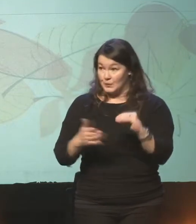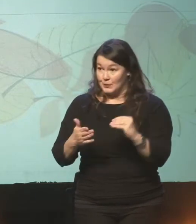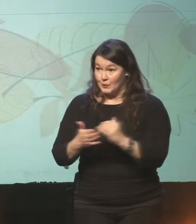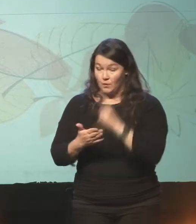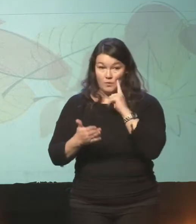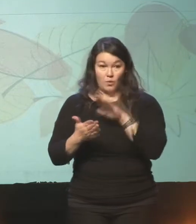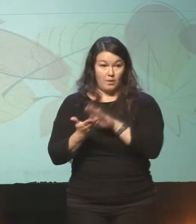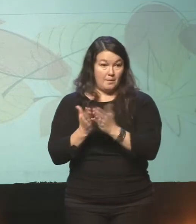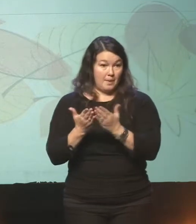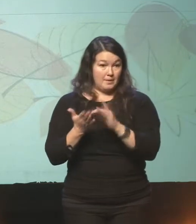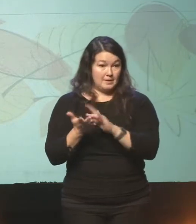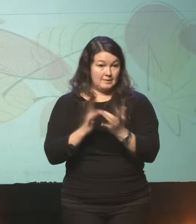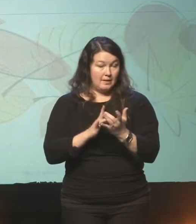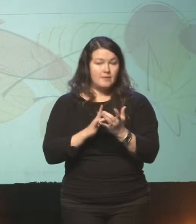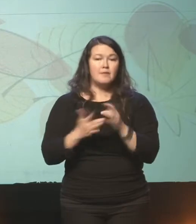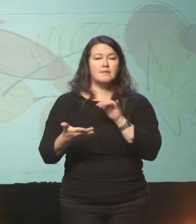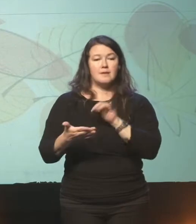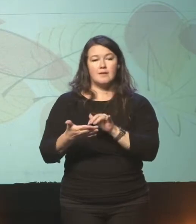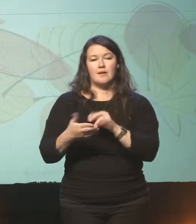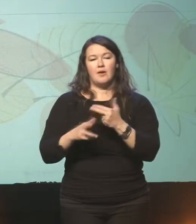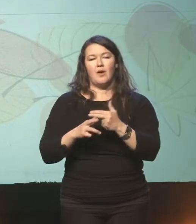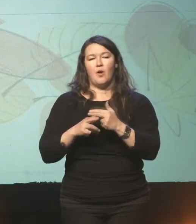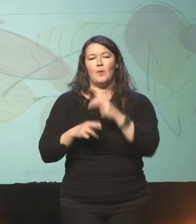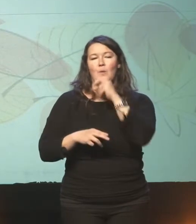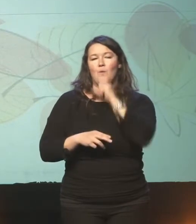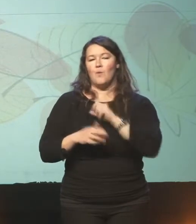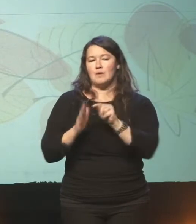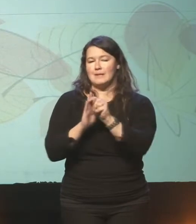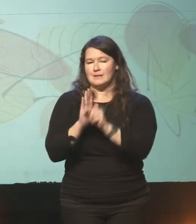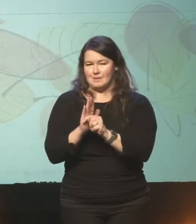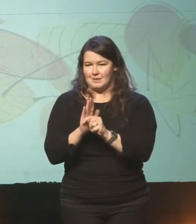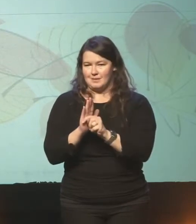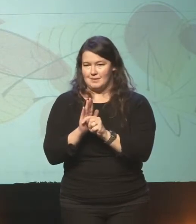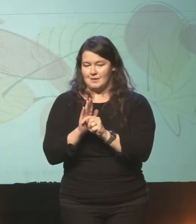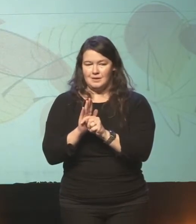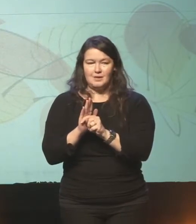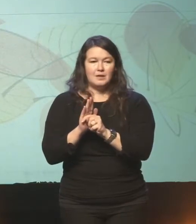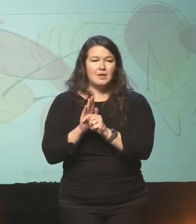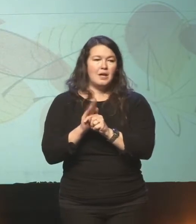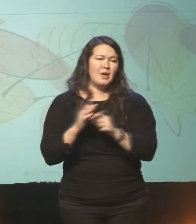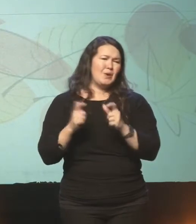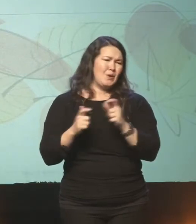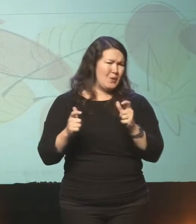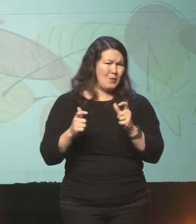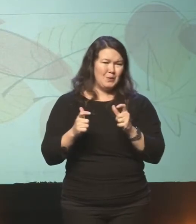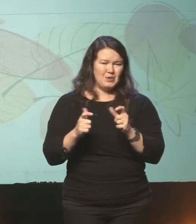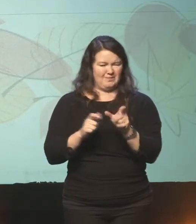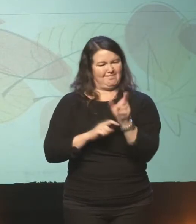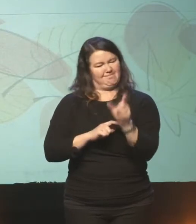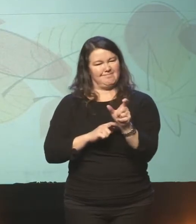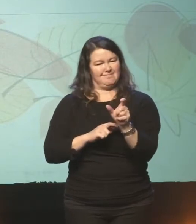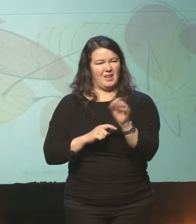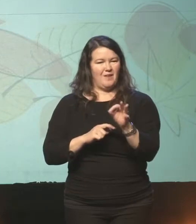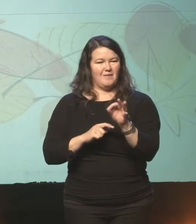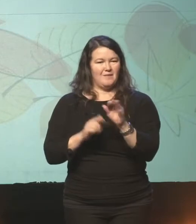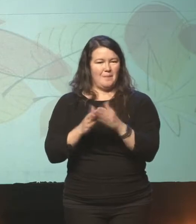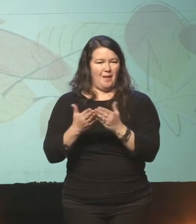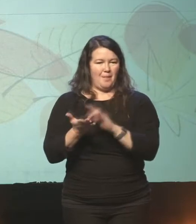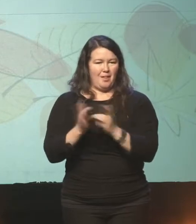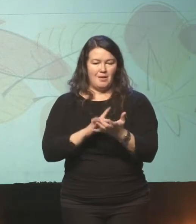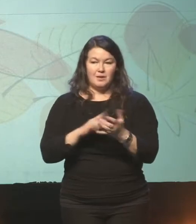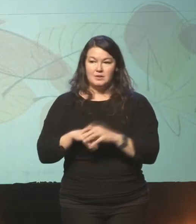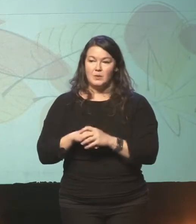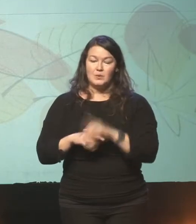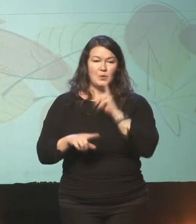study, it's found in what in the Christian Bible we would call the Old Testament, which is a big chunk of the Christian Bible. And the Psalms is just a group